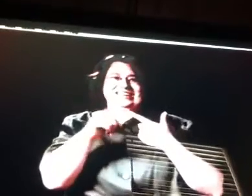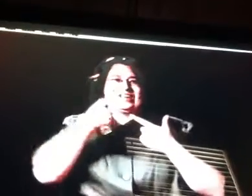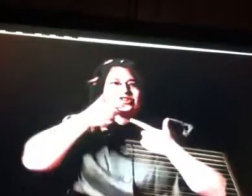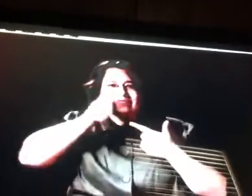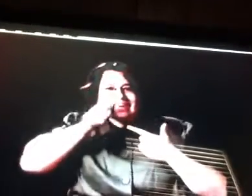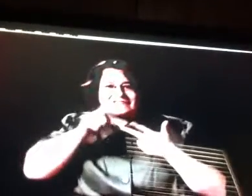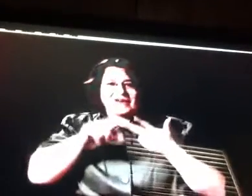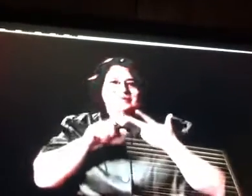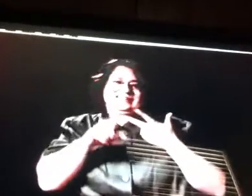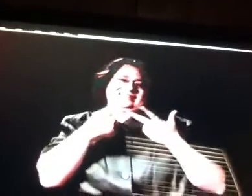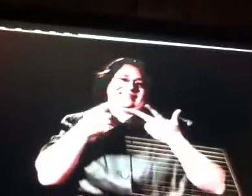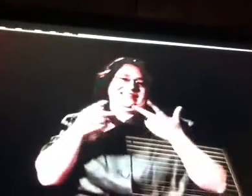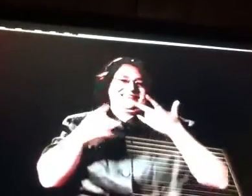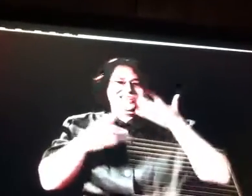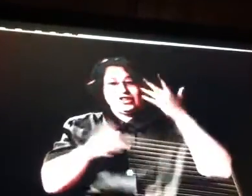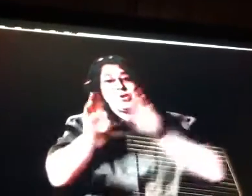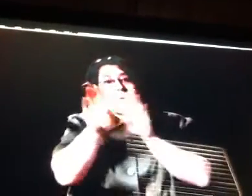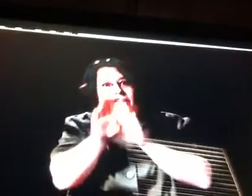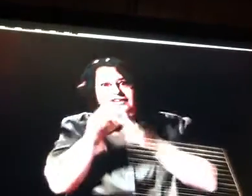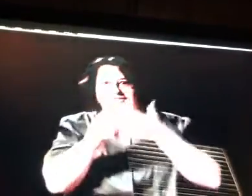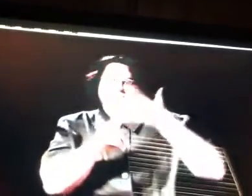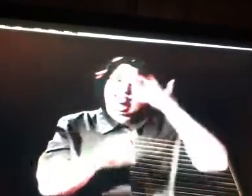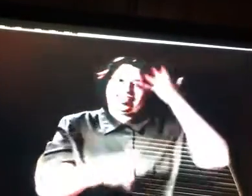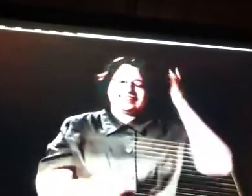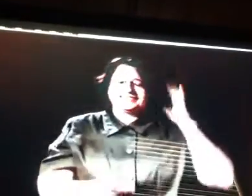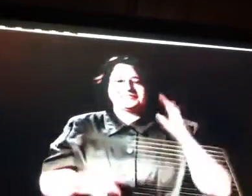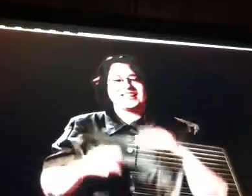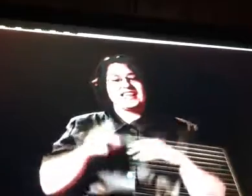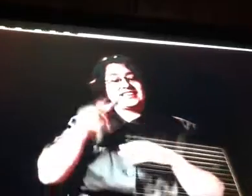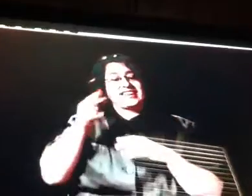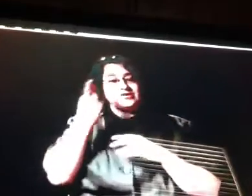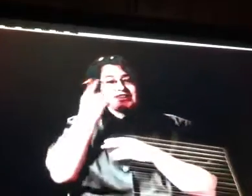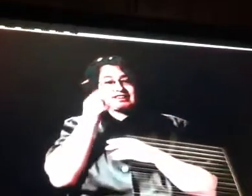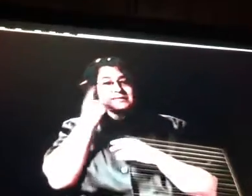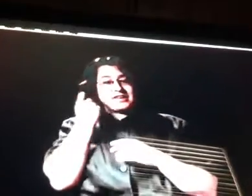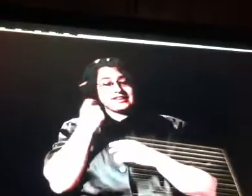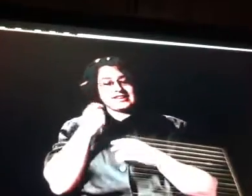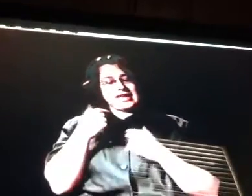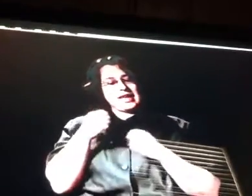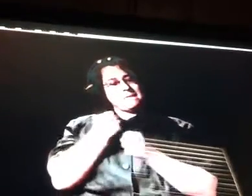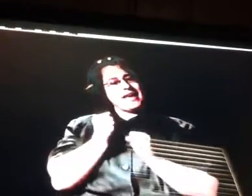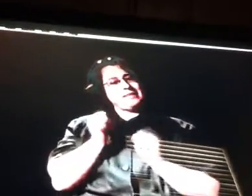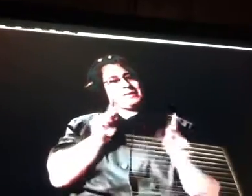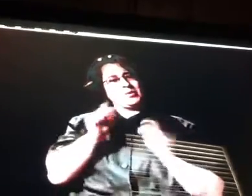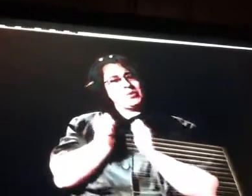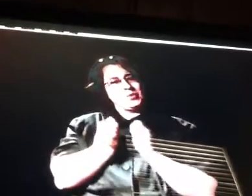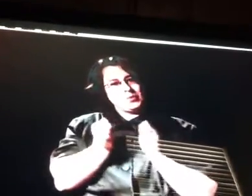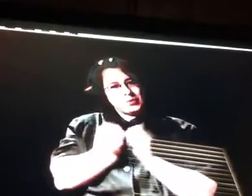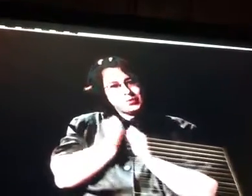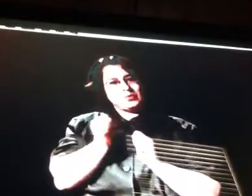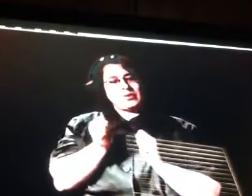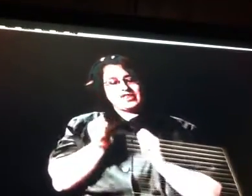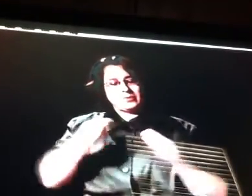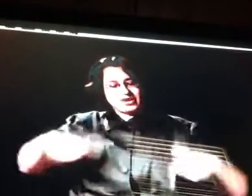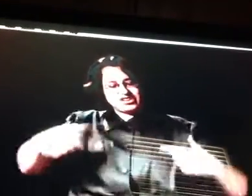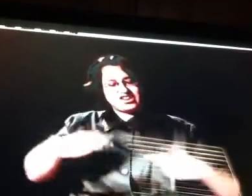And also, if you enter the building with a wheelchair, there's no guarantee that you will have access to bathrooms and different doors and things like that.